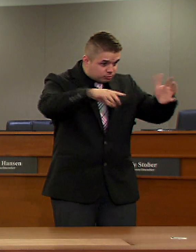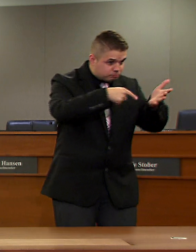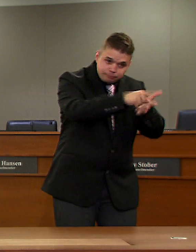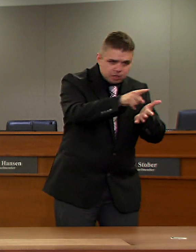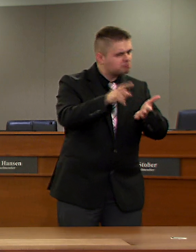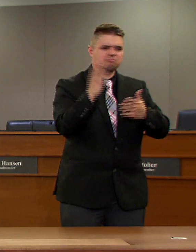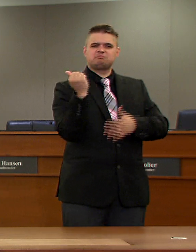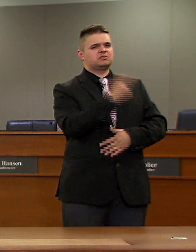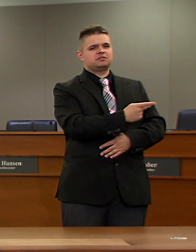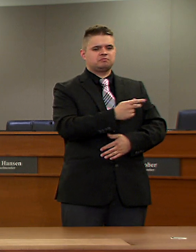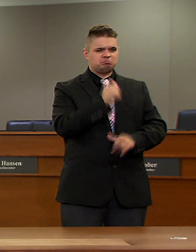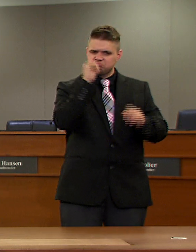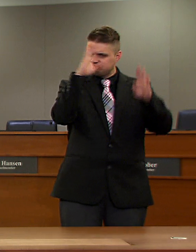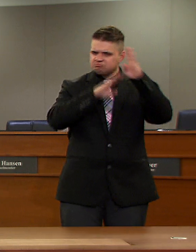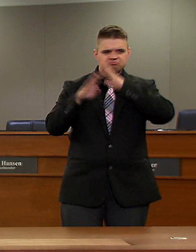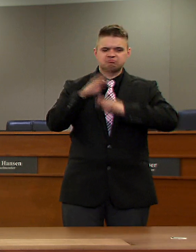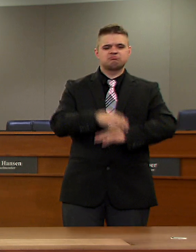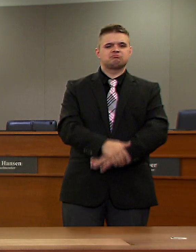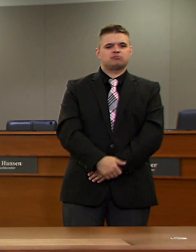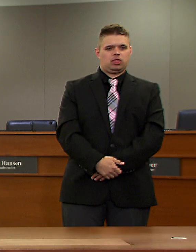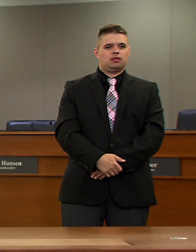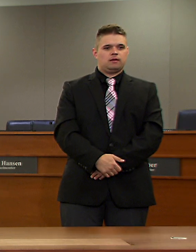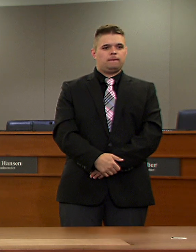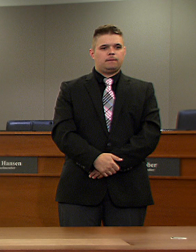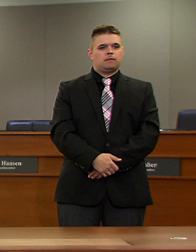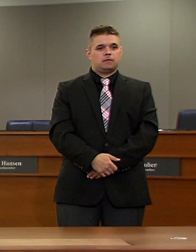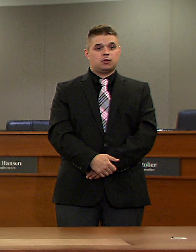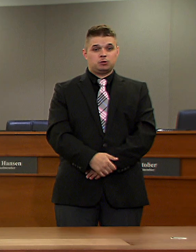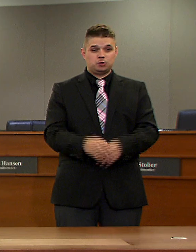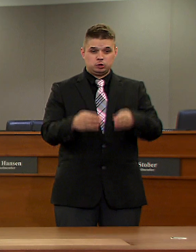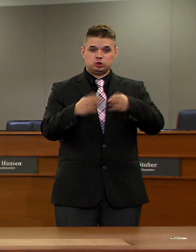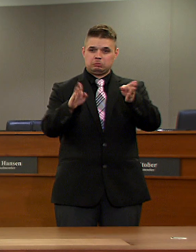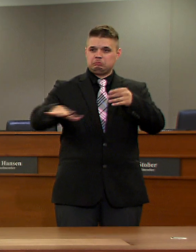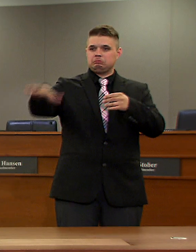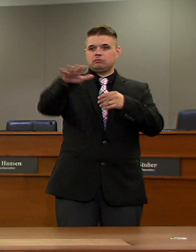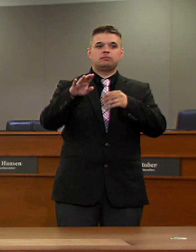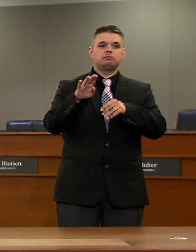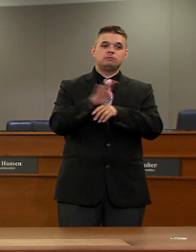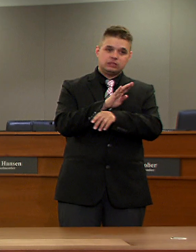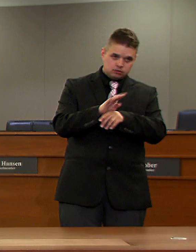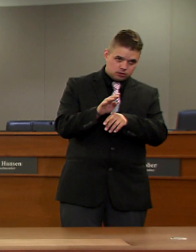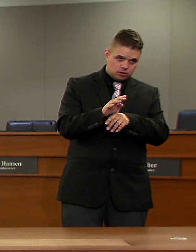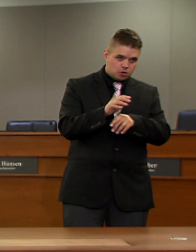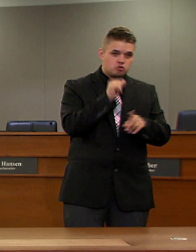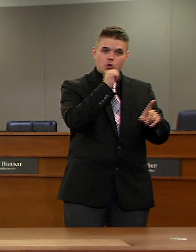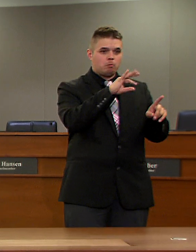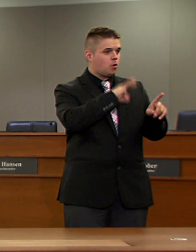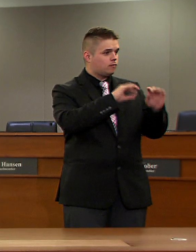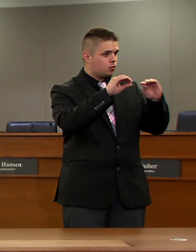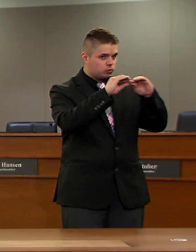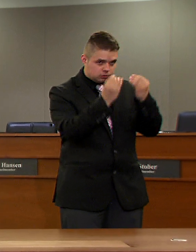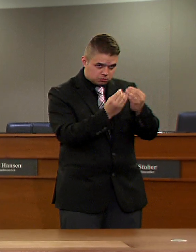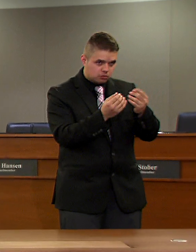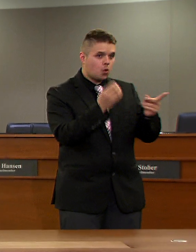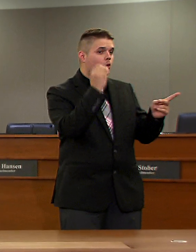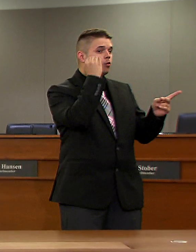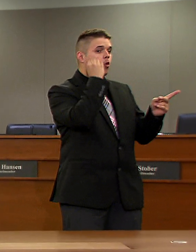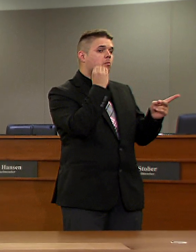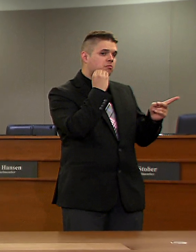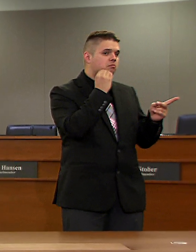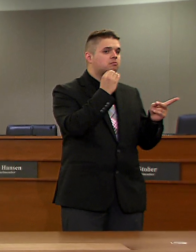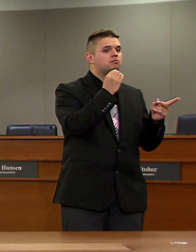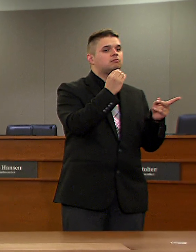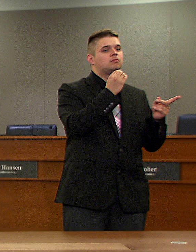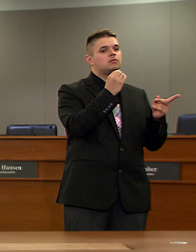this is for general businesses, nonprofits, home occupation businesses,